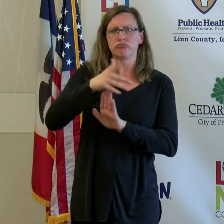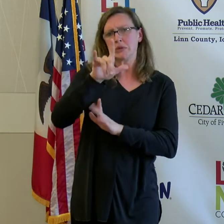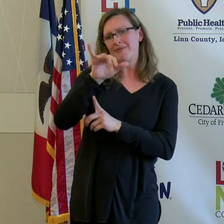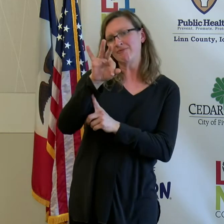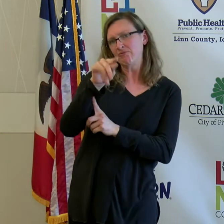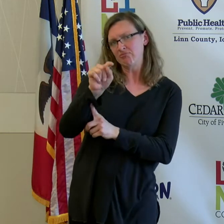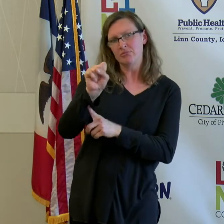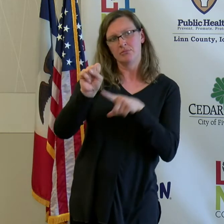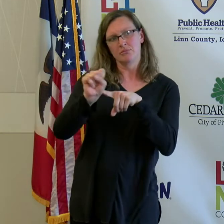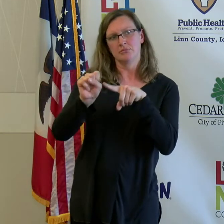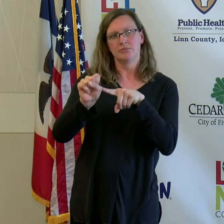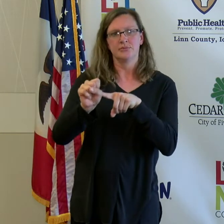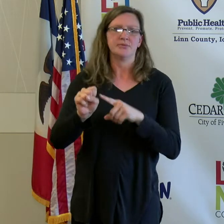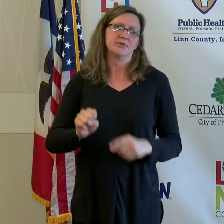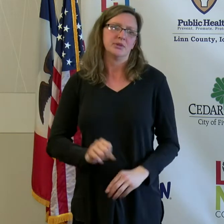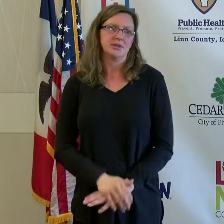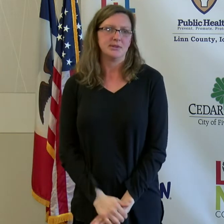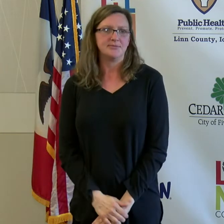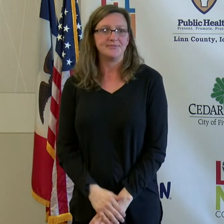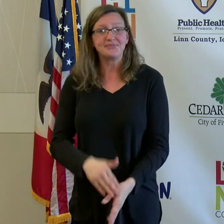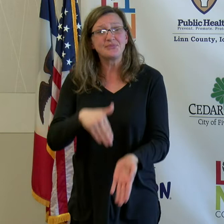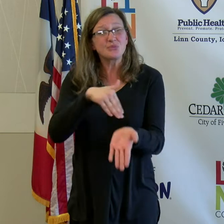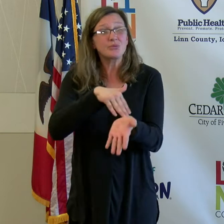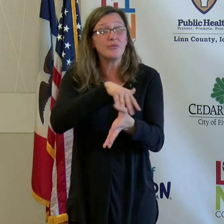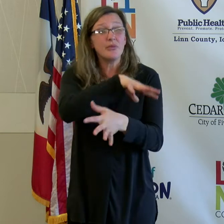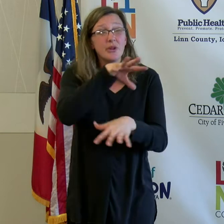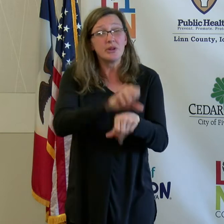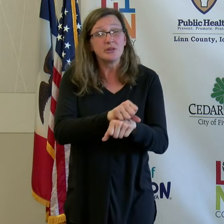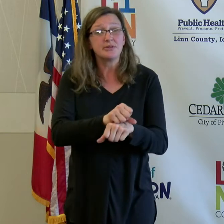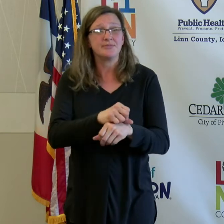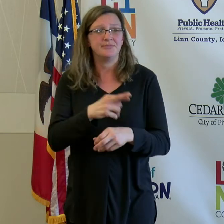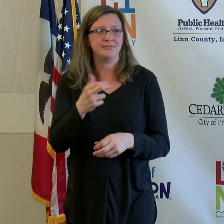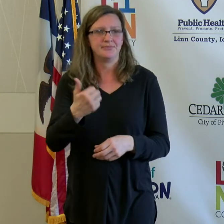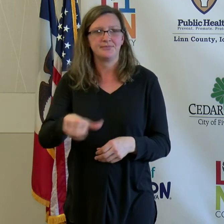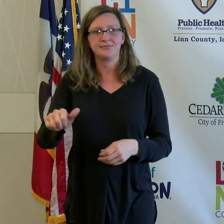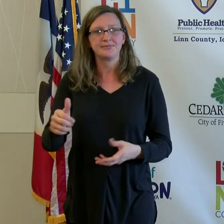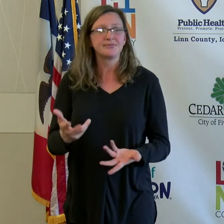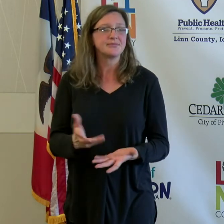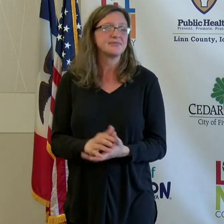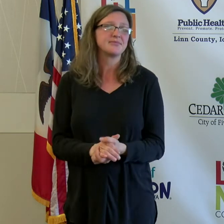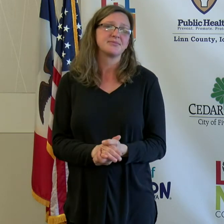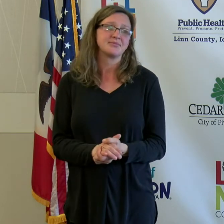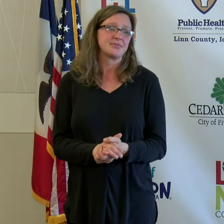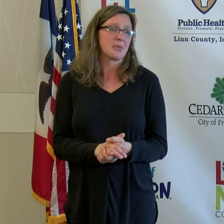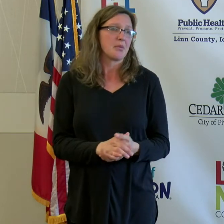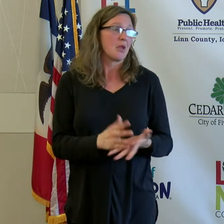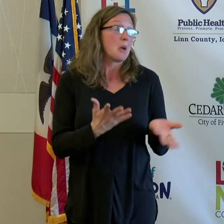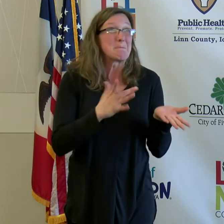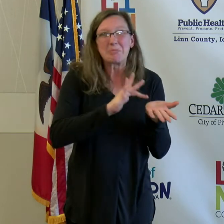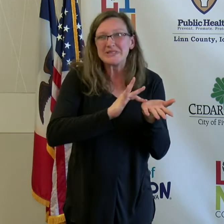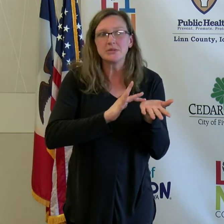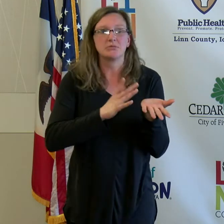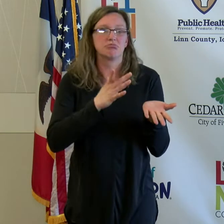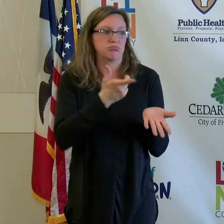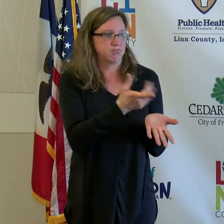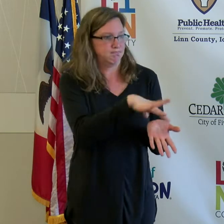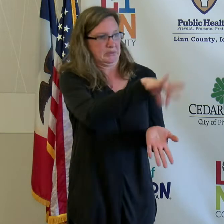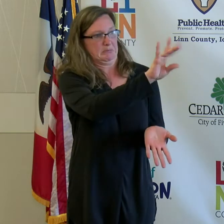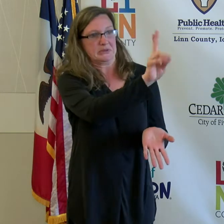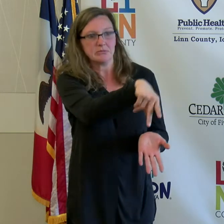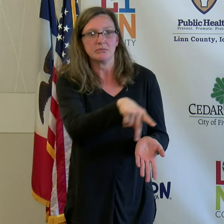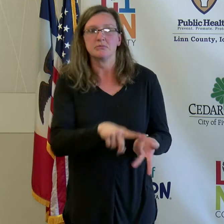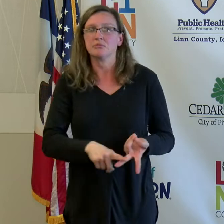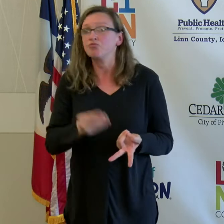and access critical appointments like getting to doctor's appointments or getting medication they may need. I also